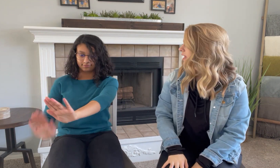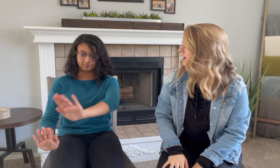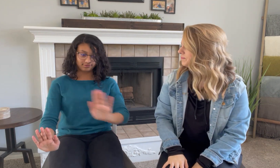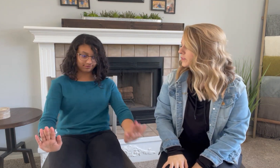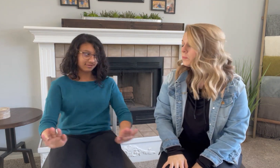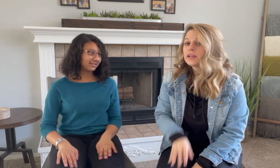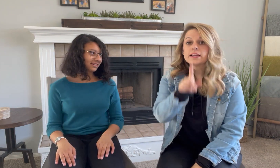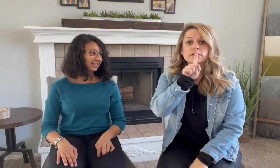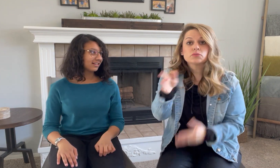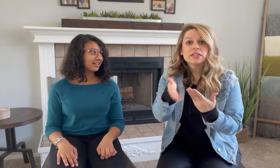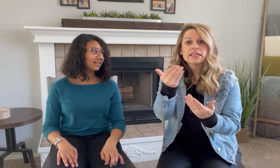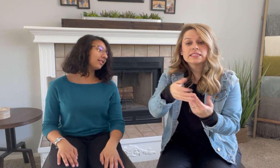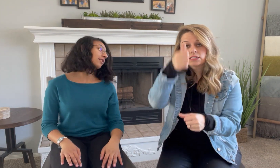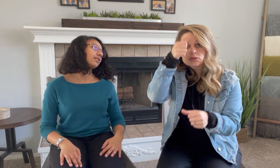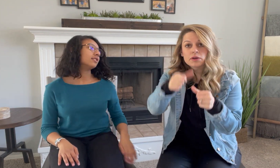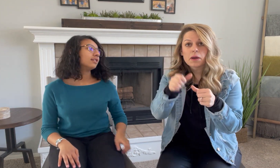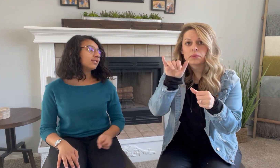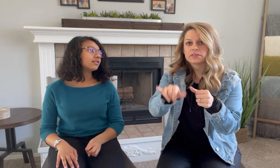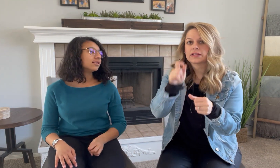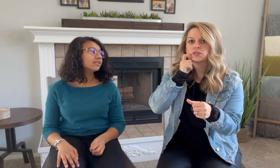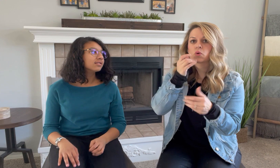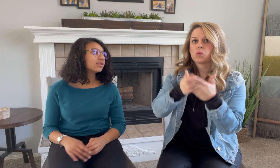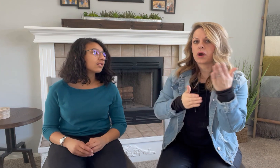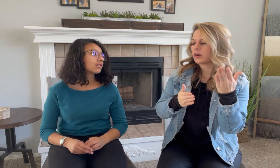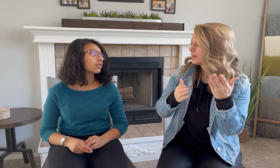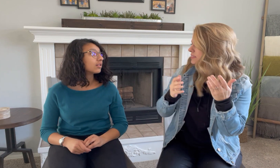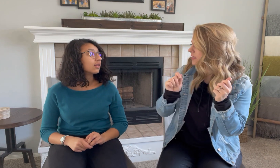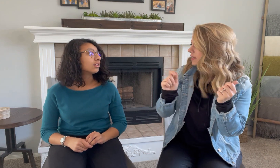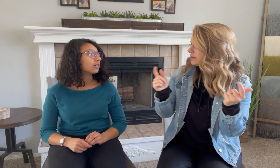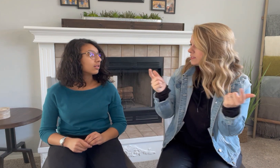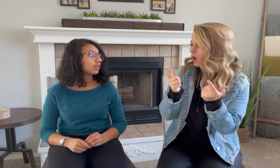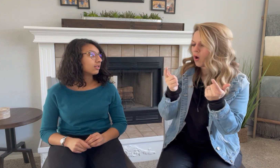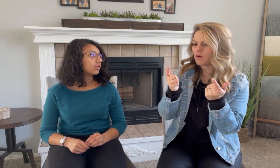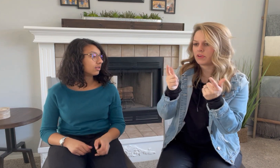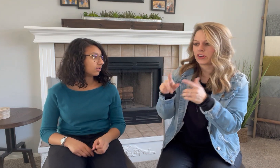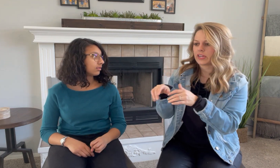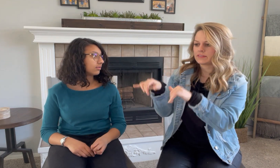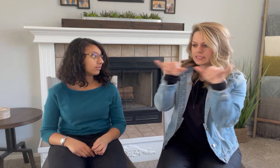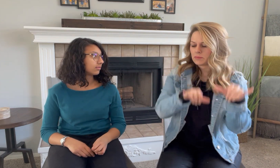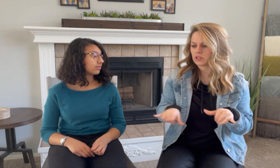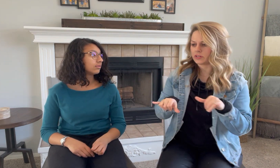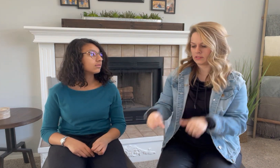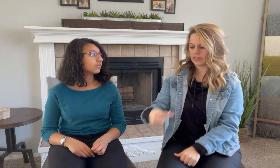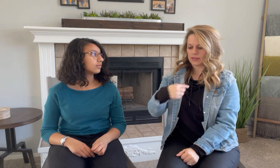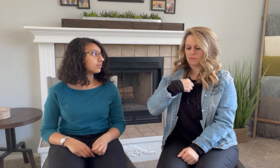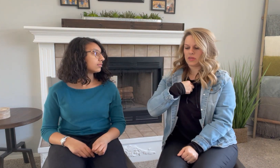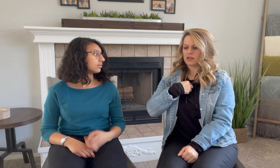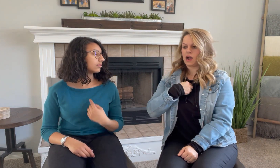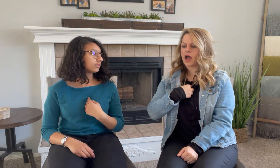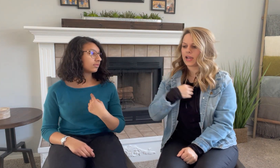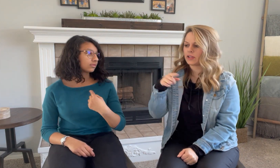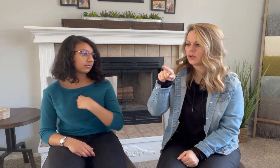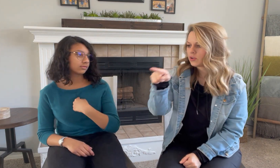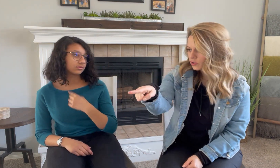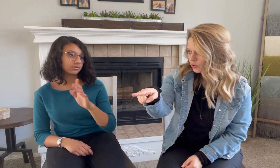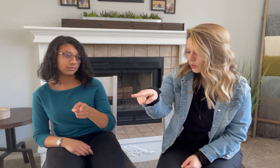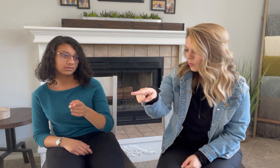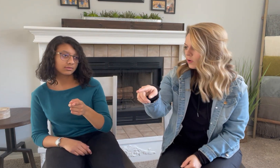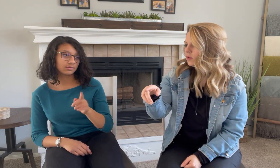Yeah, but it's really easy to remember. That's the cool part, is that it's all very similar. Like me and I, you,